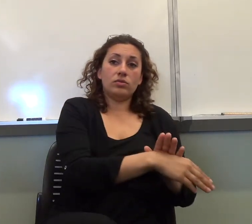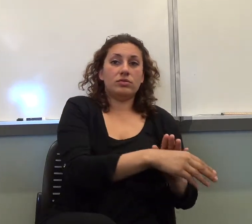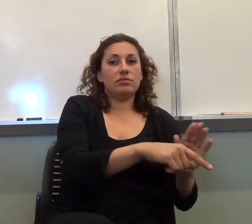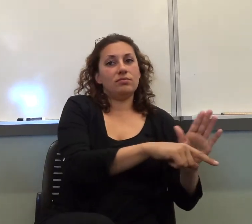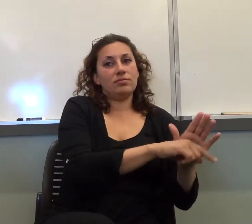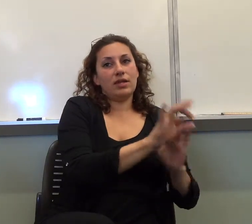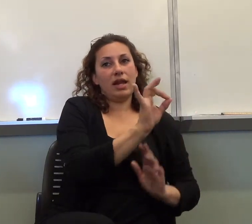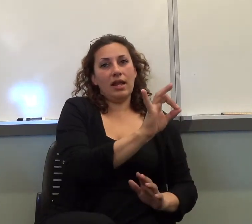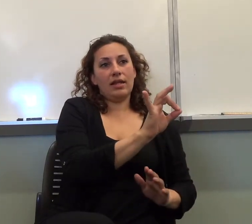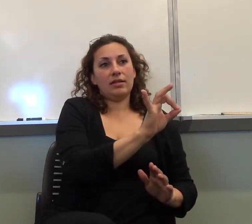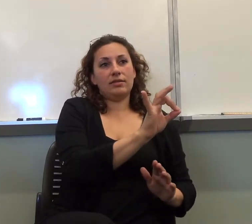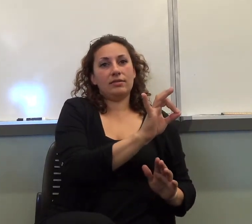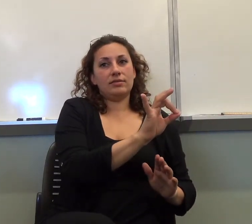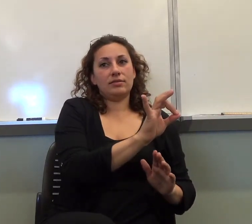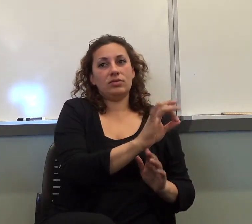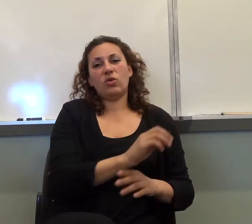difference. So it makes sense.